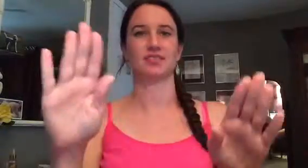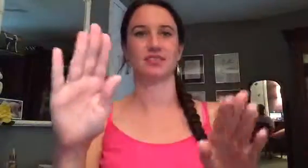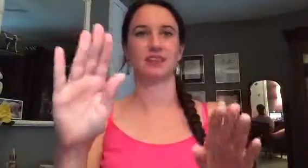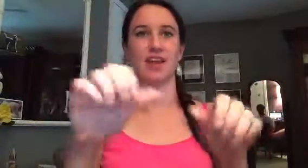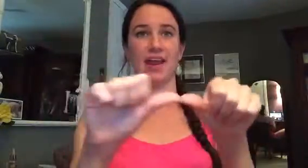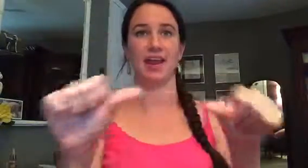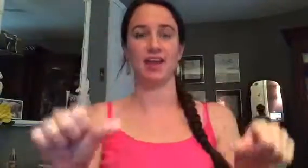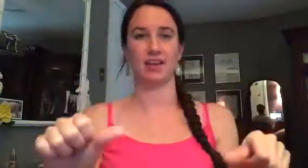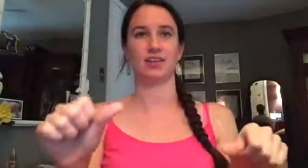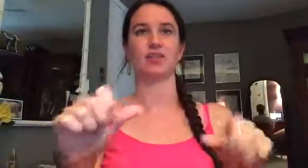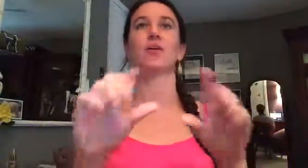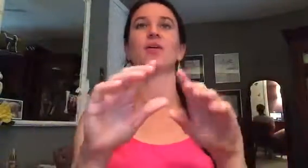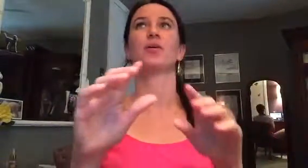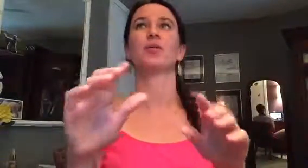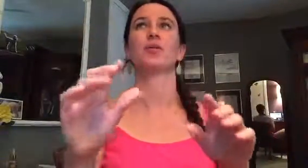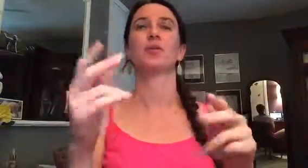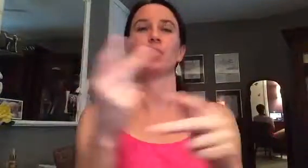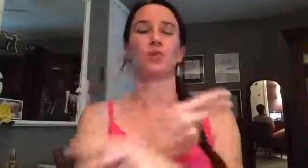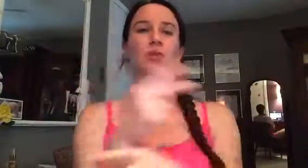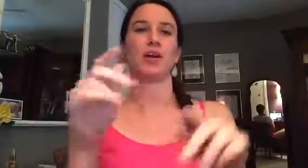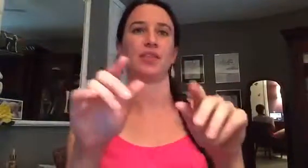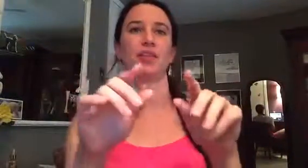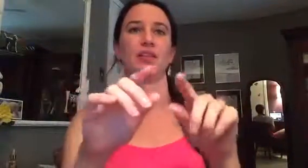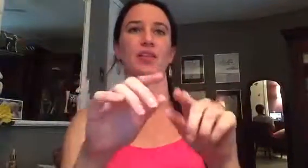So we get how many square feet?